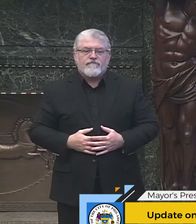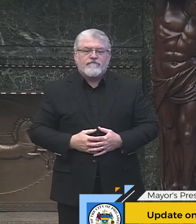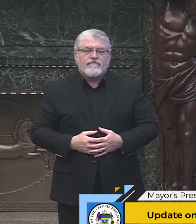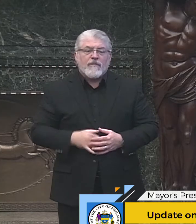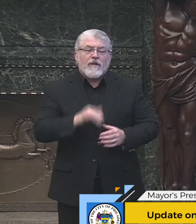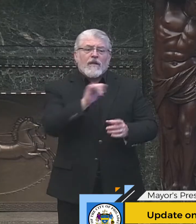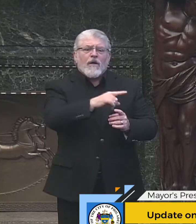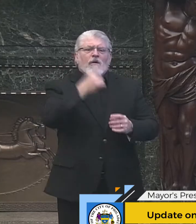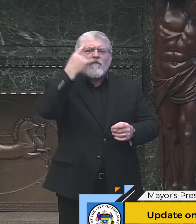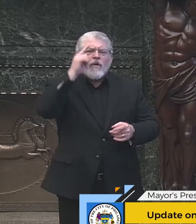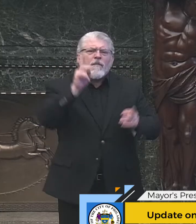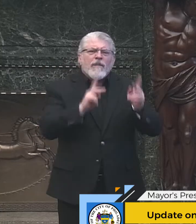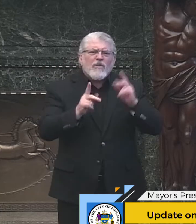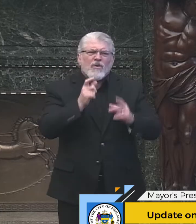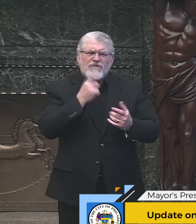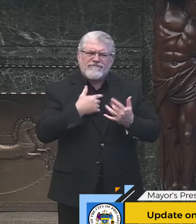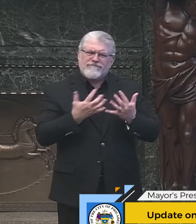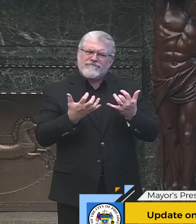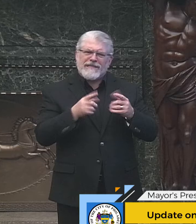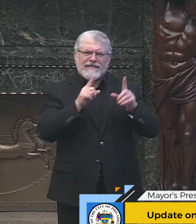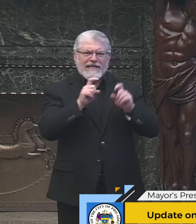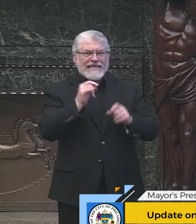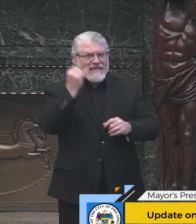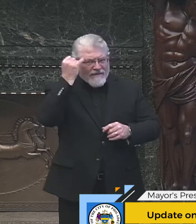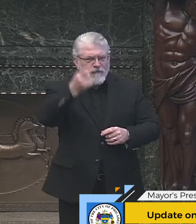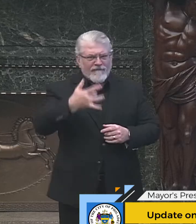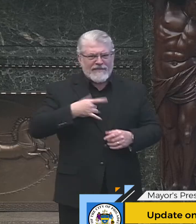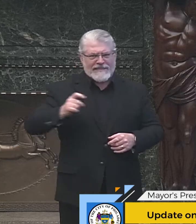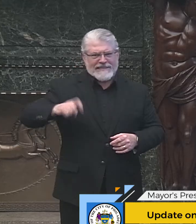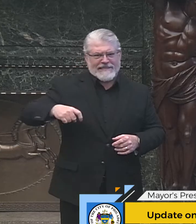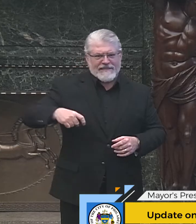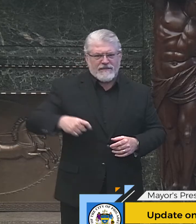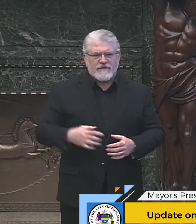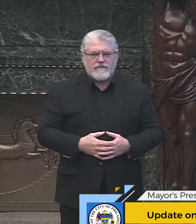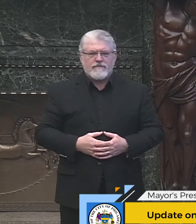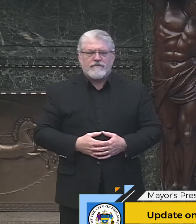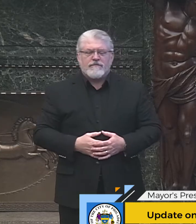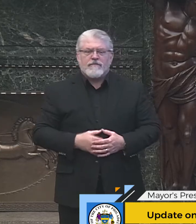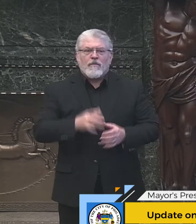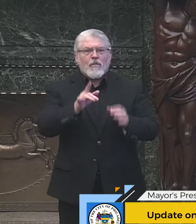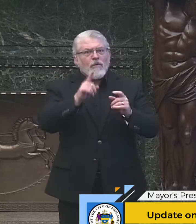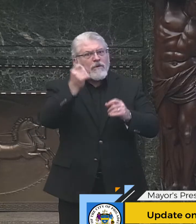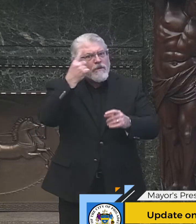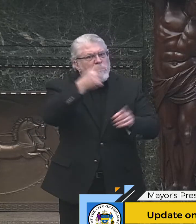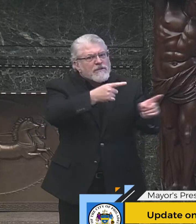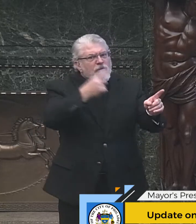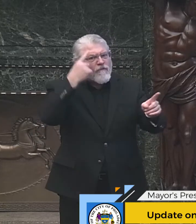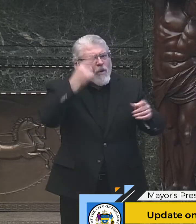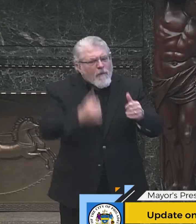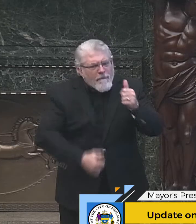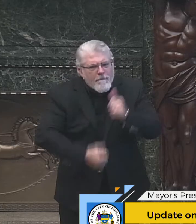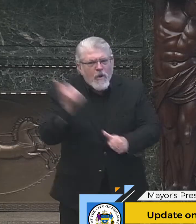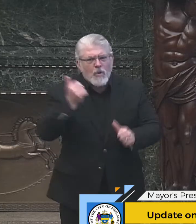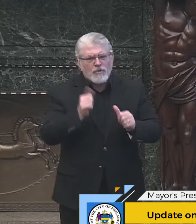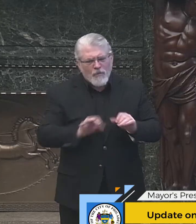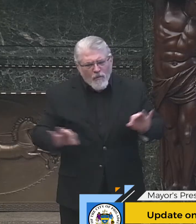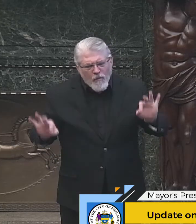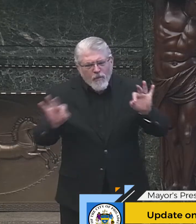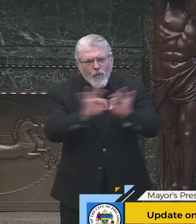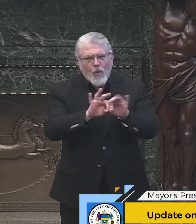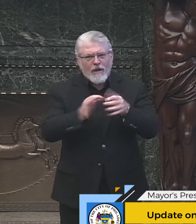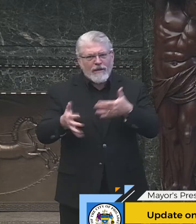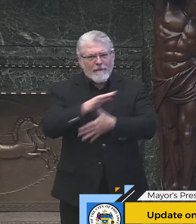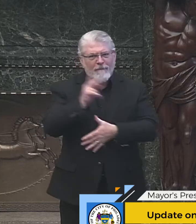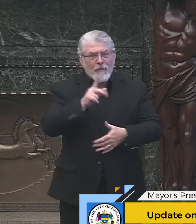Nobody wants to have a healthcare worker with this infection taking care of them. The second is going to be people over the age of 50 who have